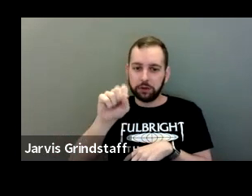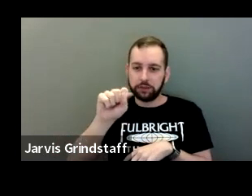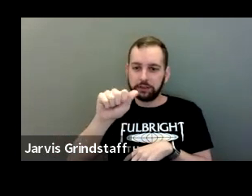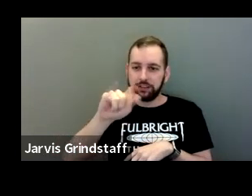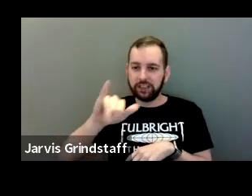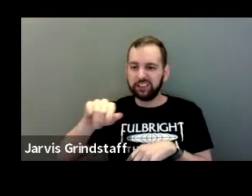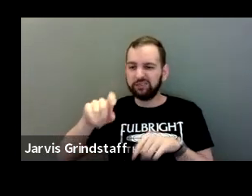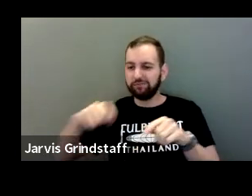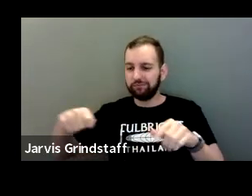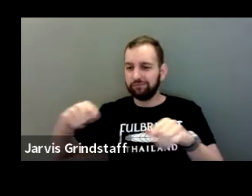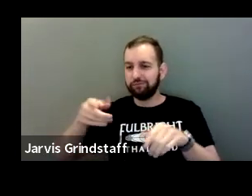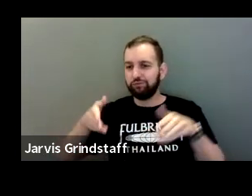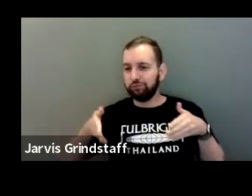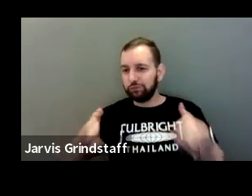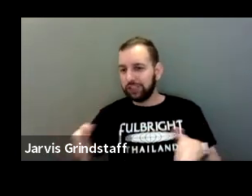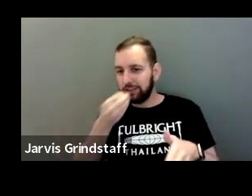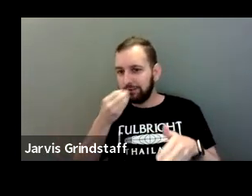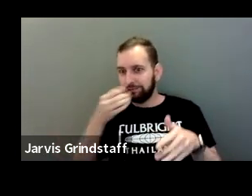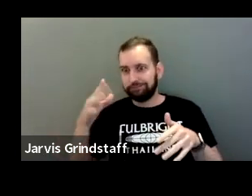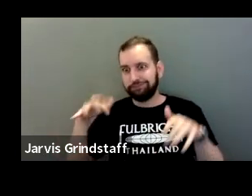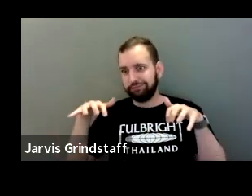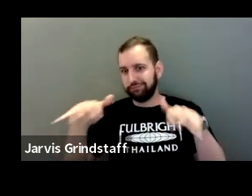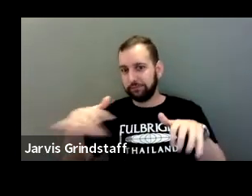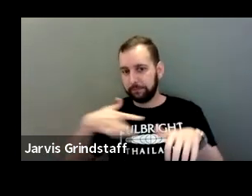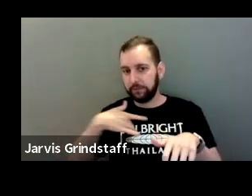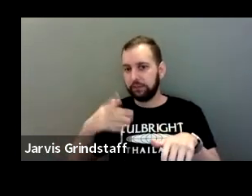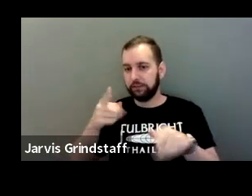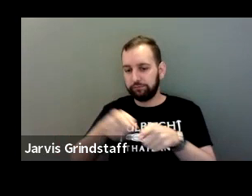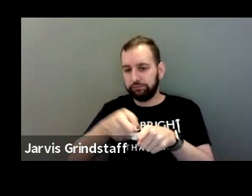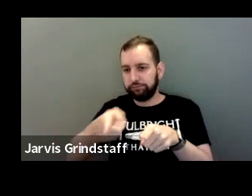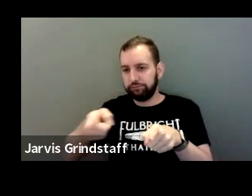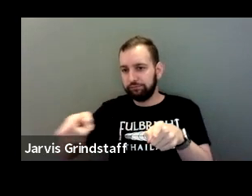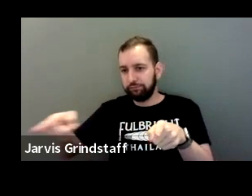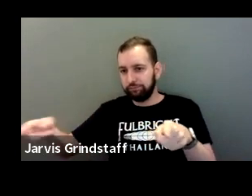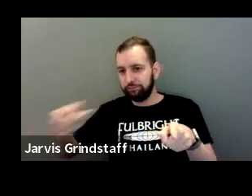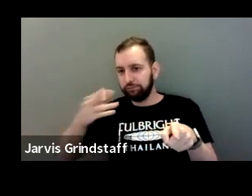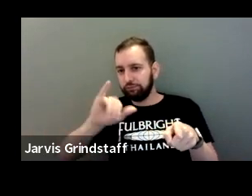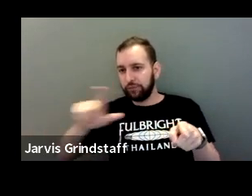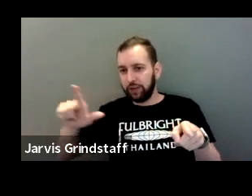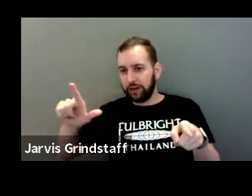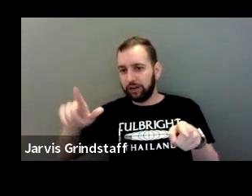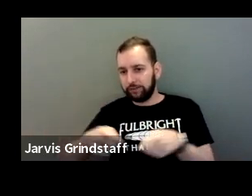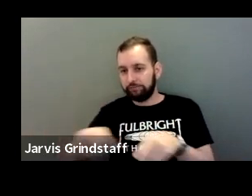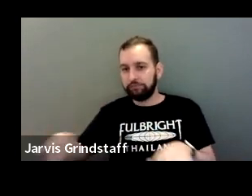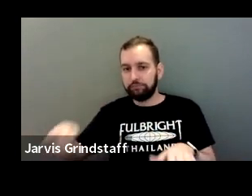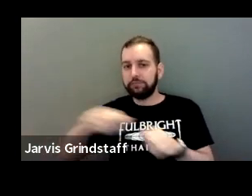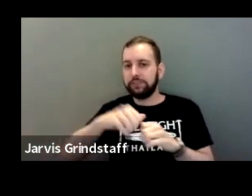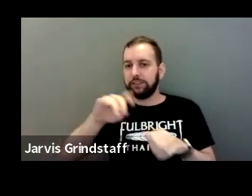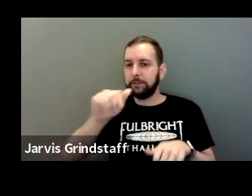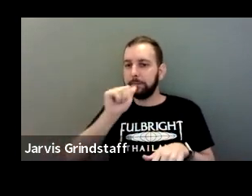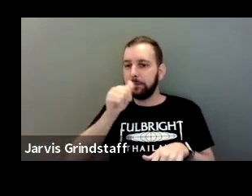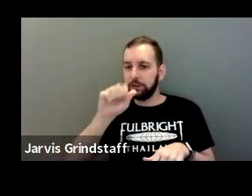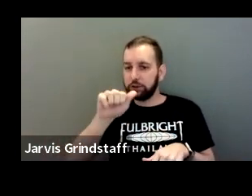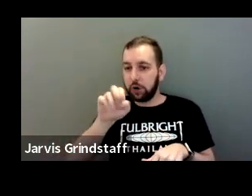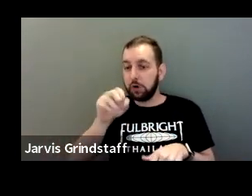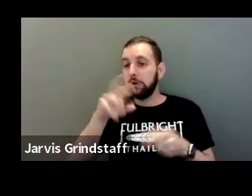noodles. And then pork satay. You can find that on the street pretty much anywhere. They're all lined up on the grill. You